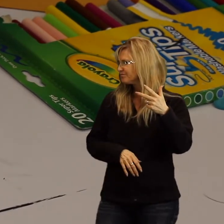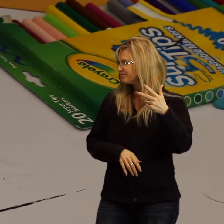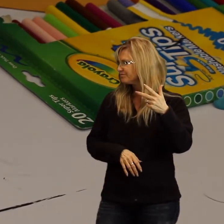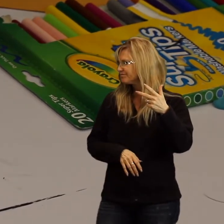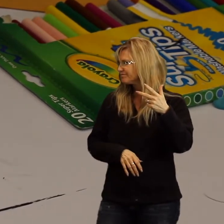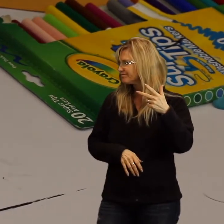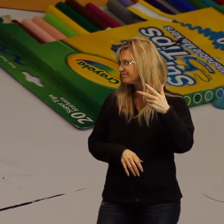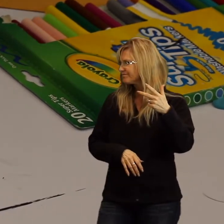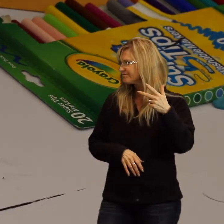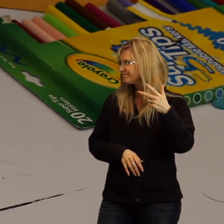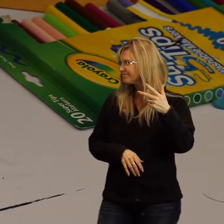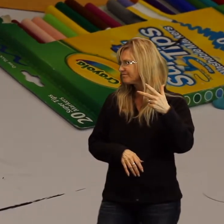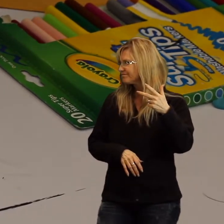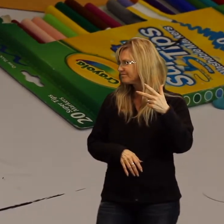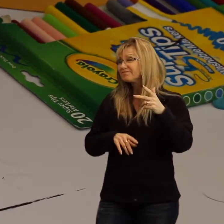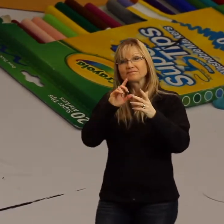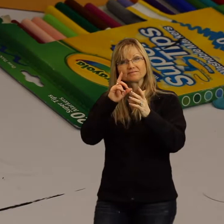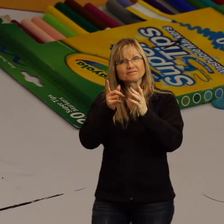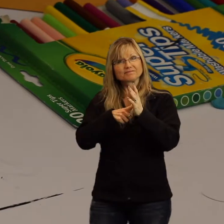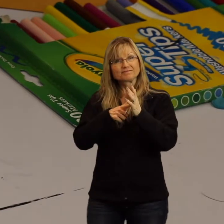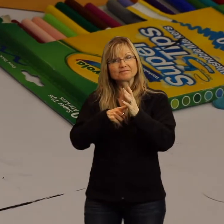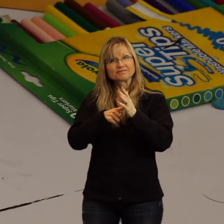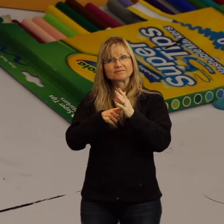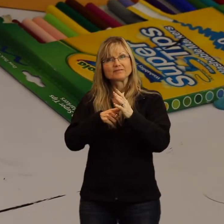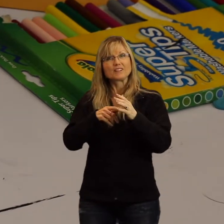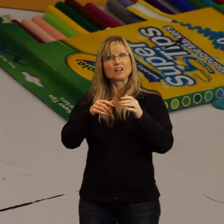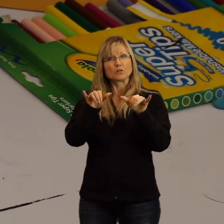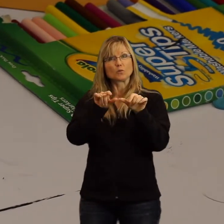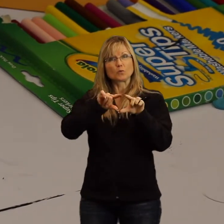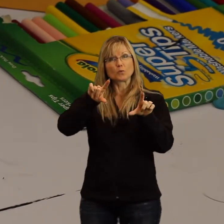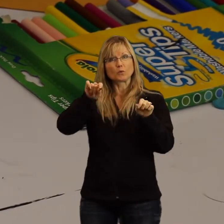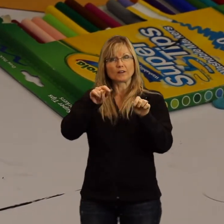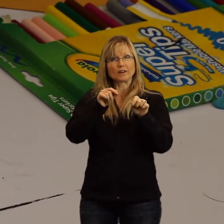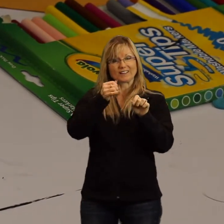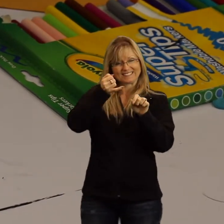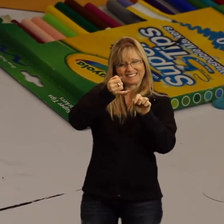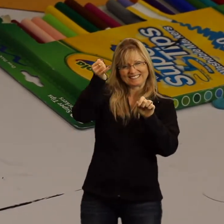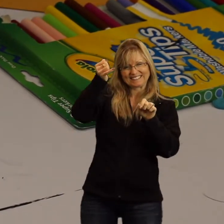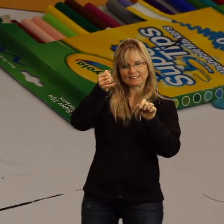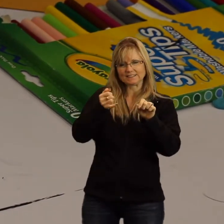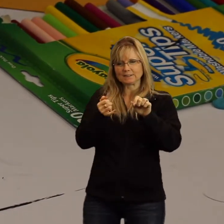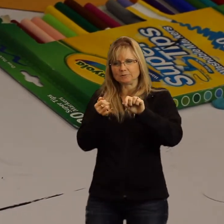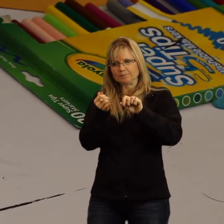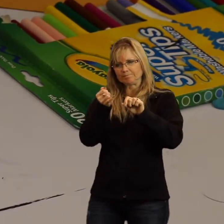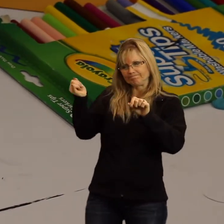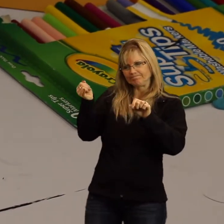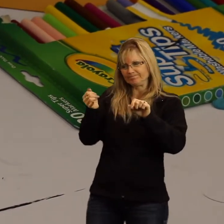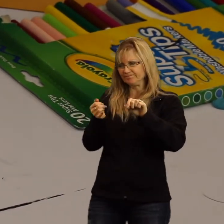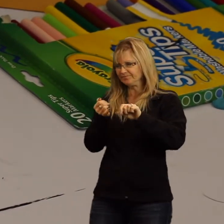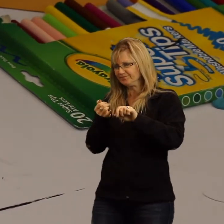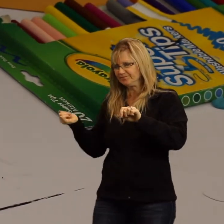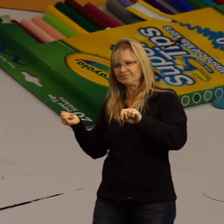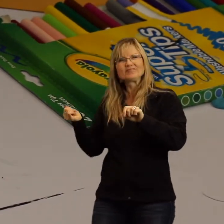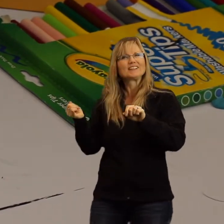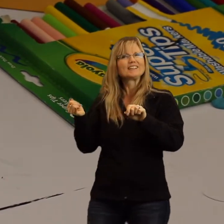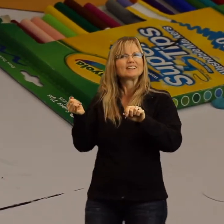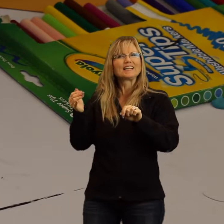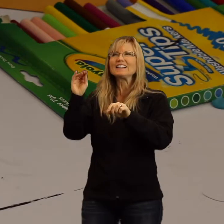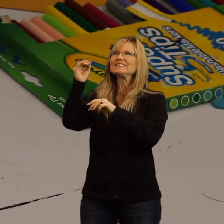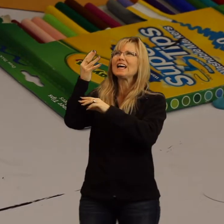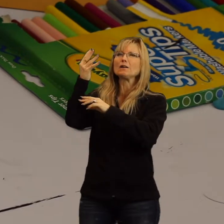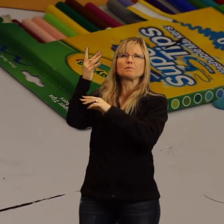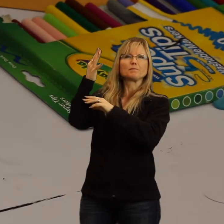And I'm doing these kind of like straight lines as if it's like sun rays, sunbeams.